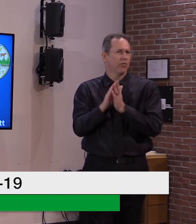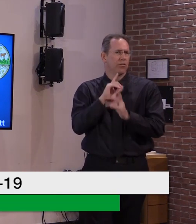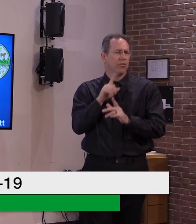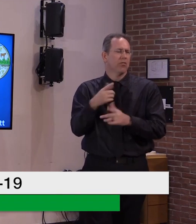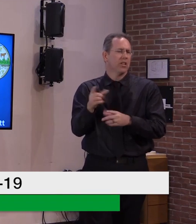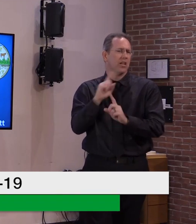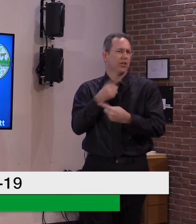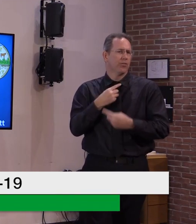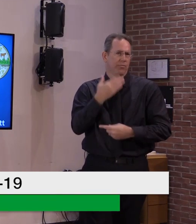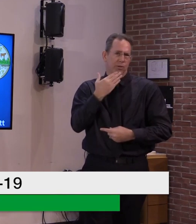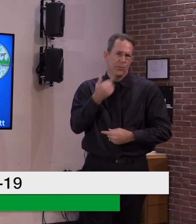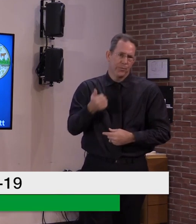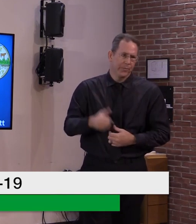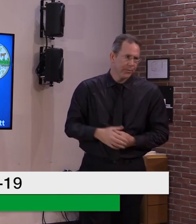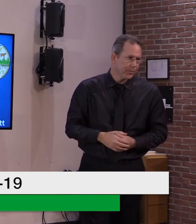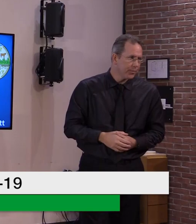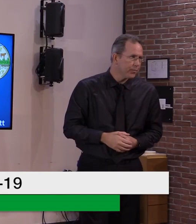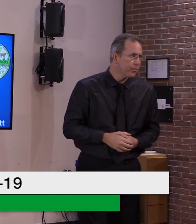thank you aaron